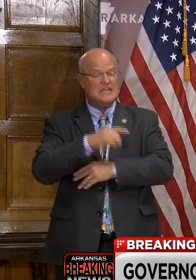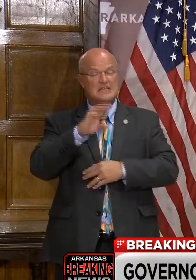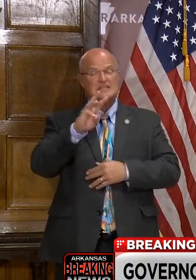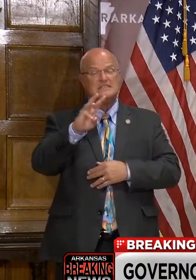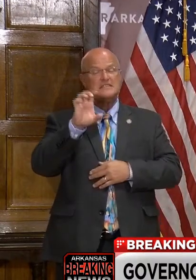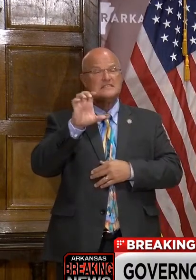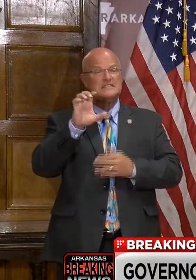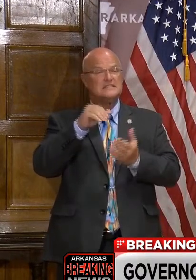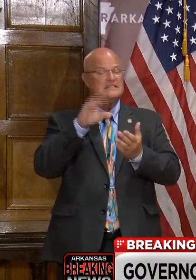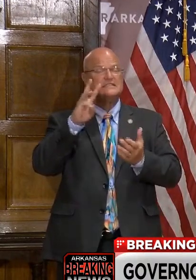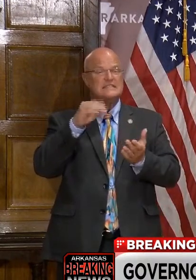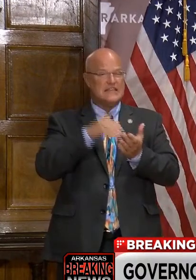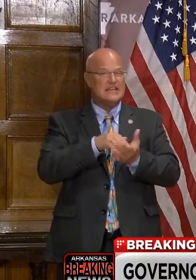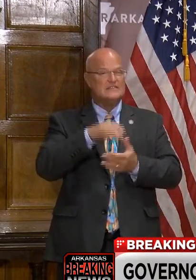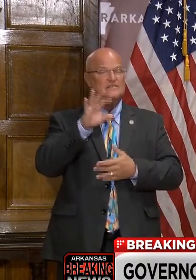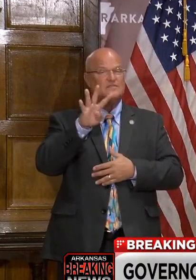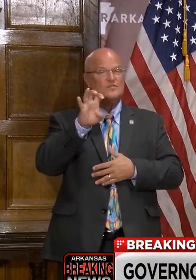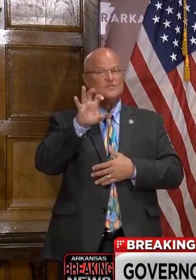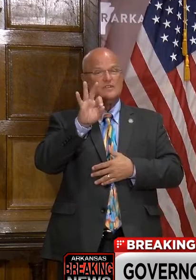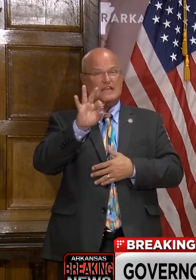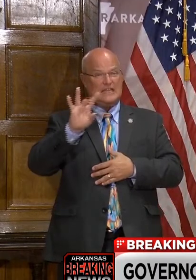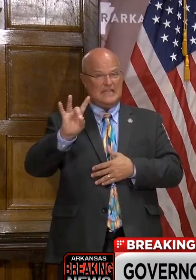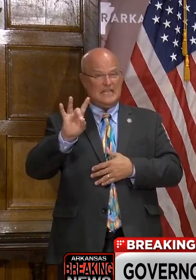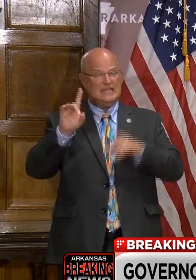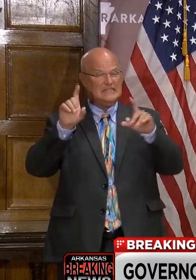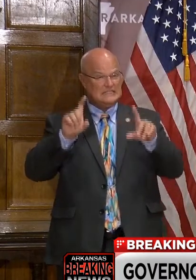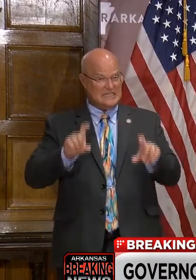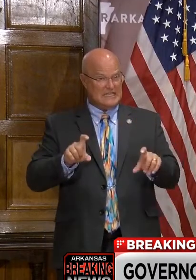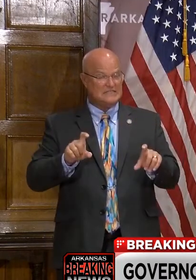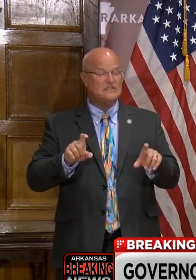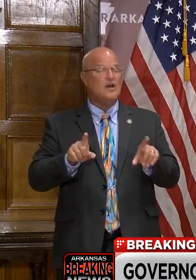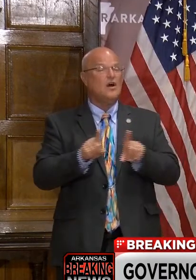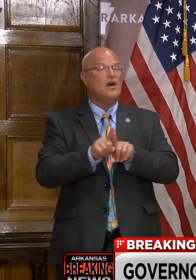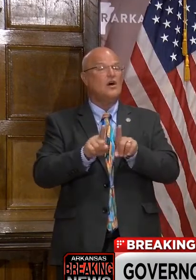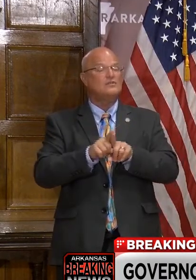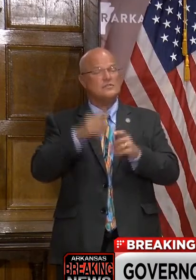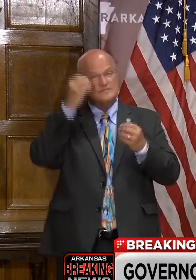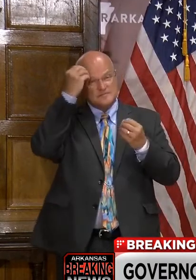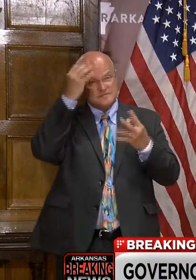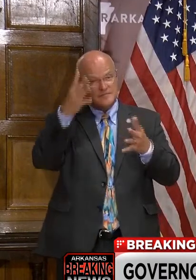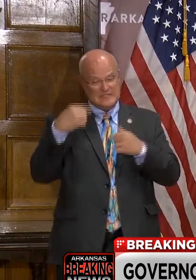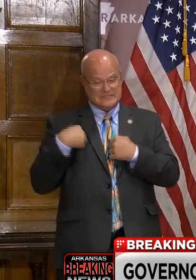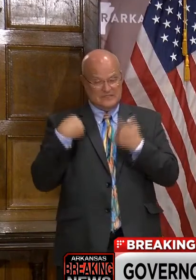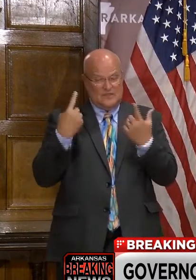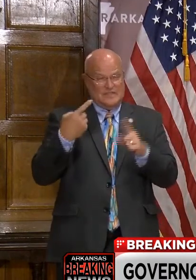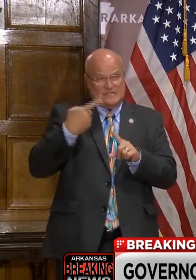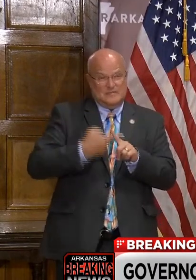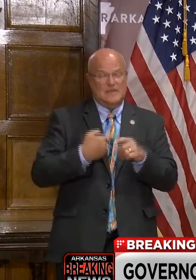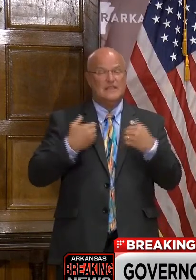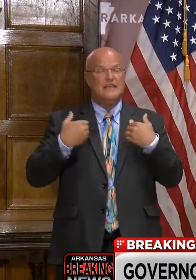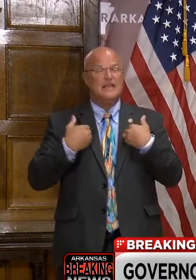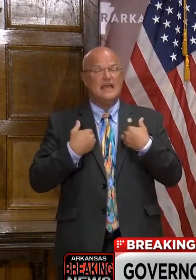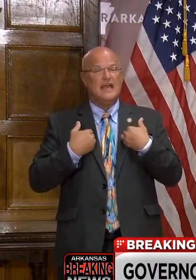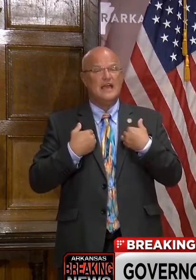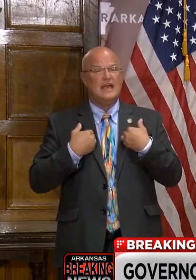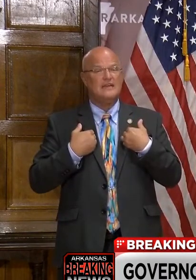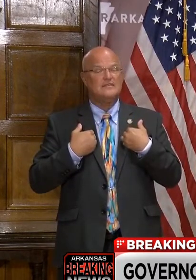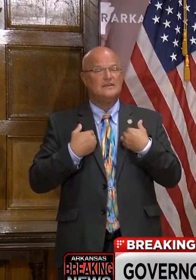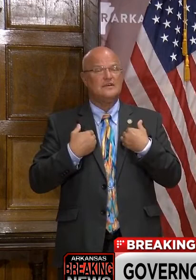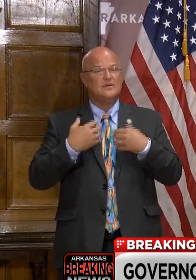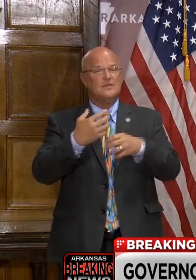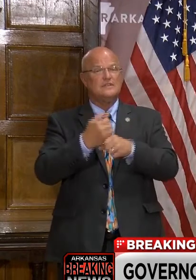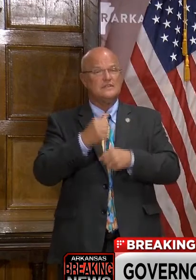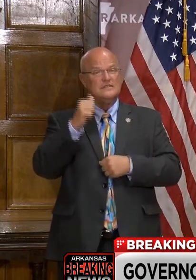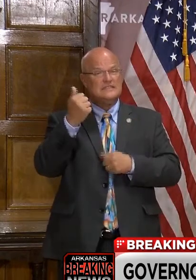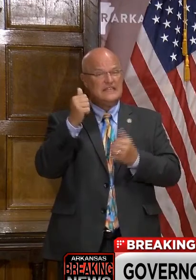6,898 tests that we'll cover. And I also wanted to mention that thus far this month we have received